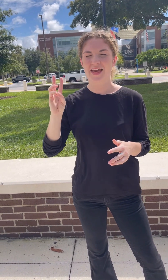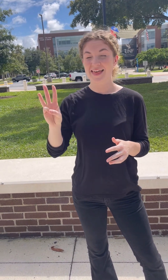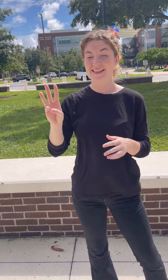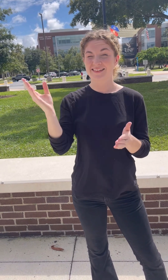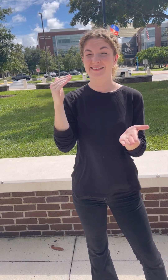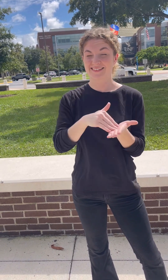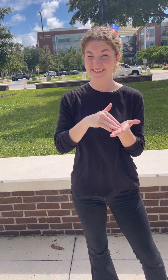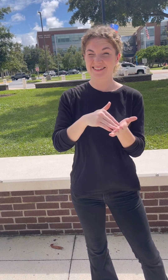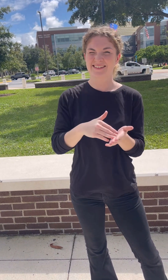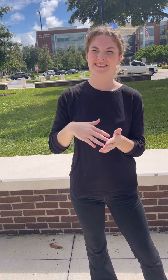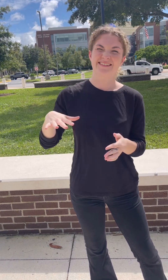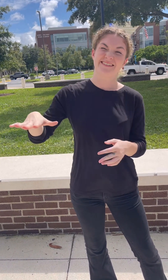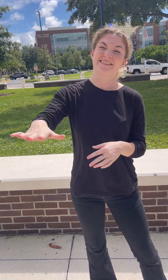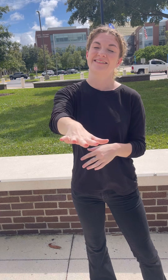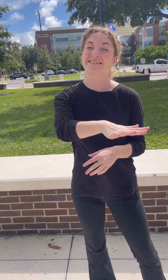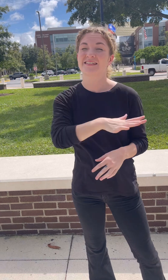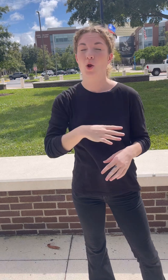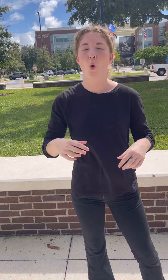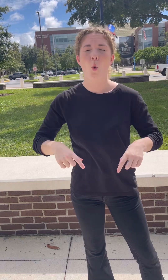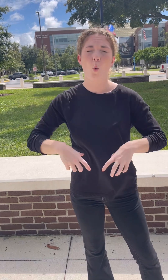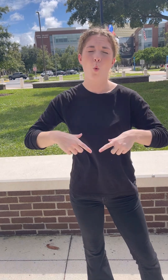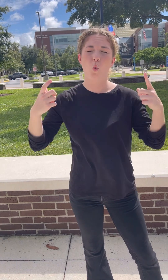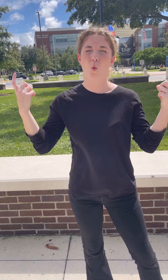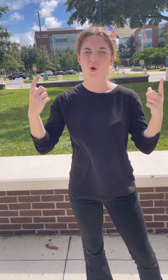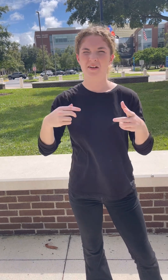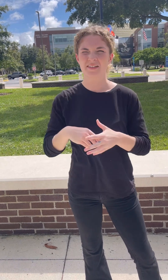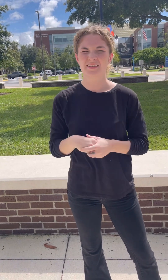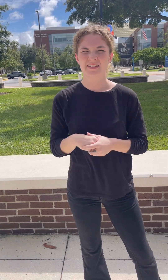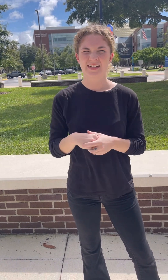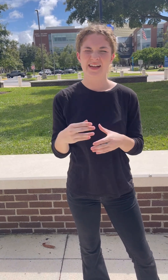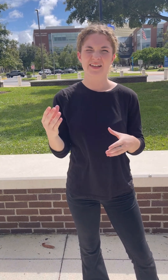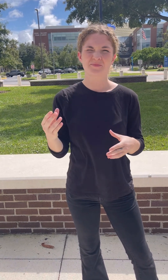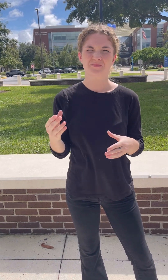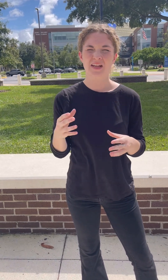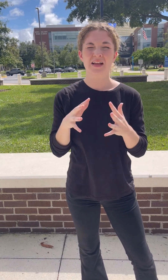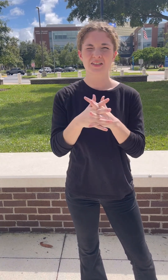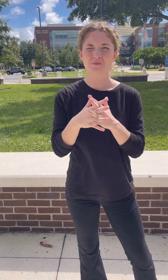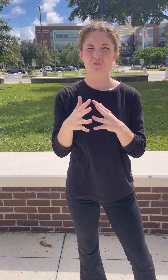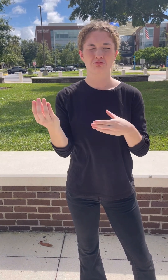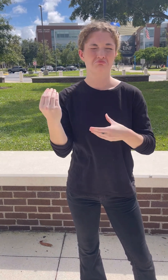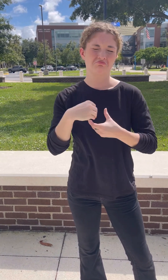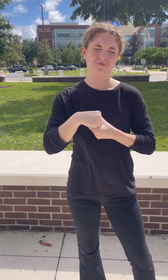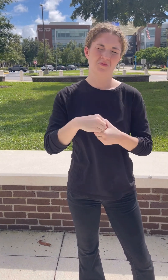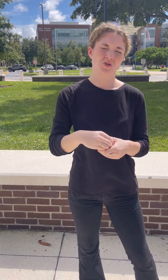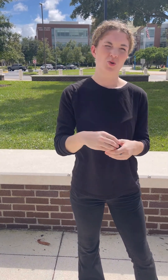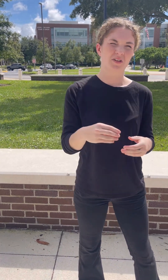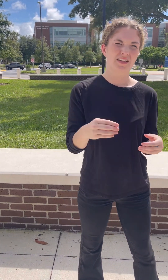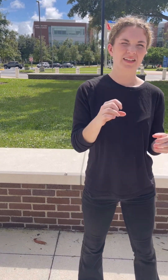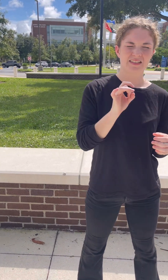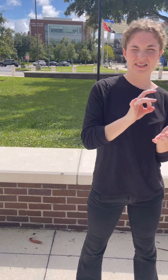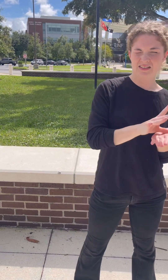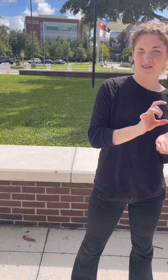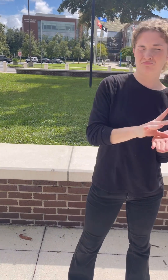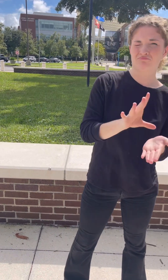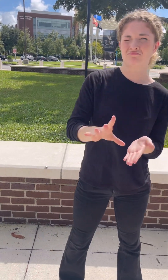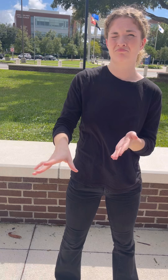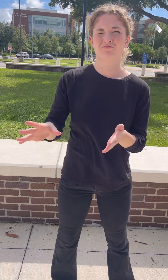like badminton, pickleball, indoor soccer, basketball, volleyball, all that good stuff. Inside there is also where you can find our Department